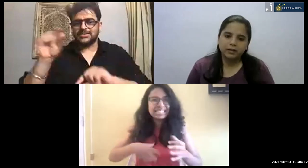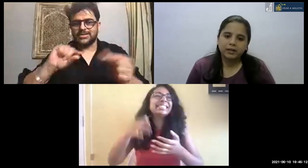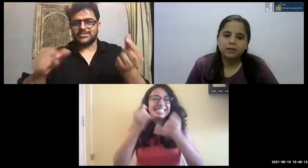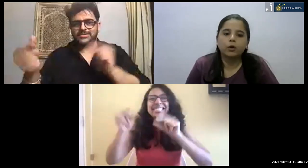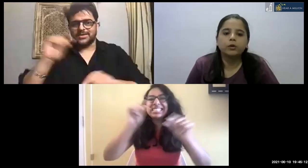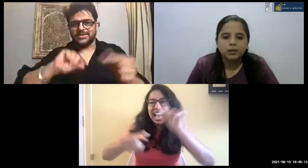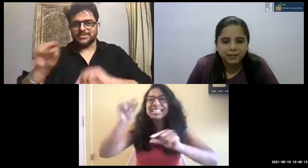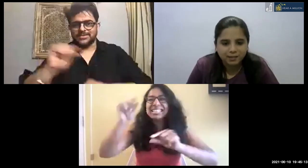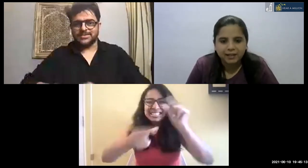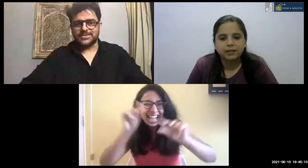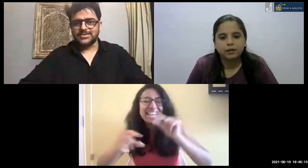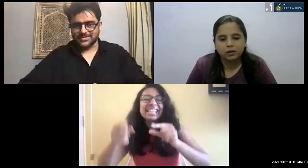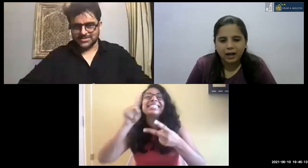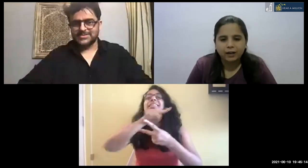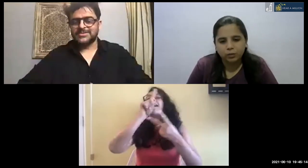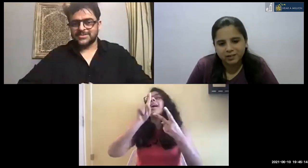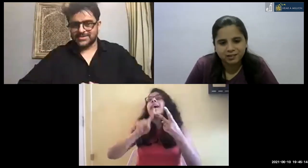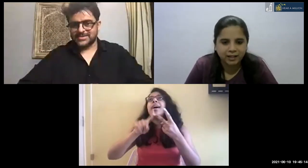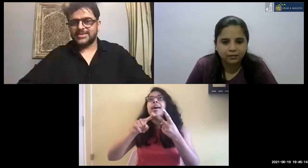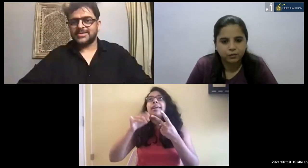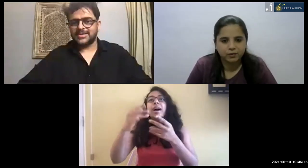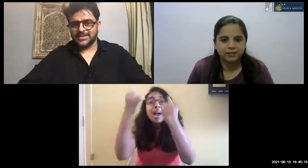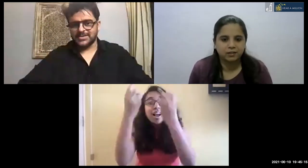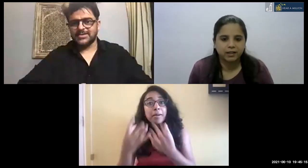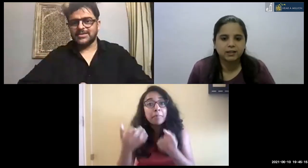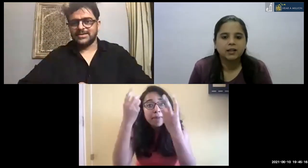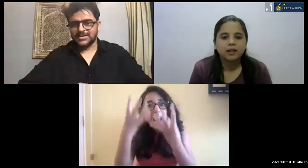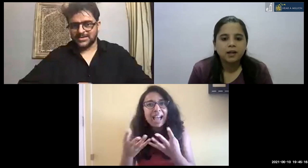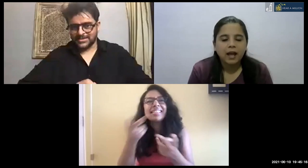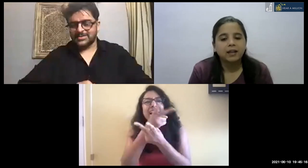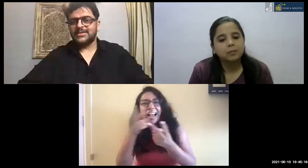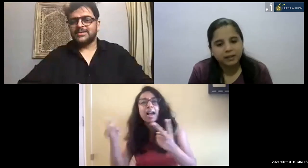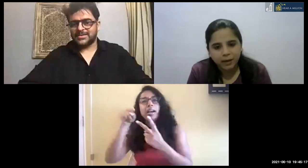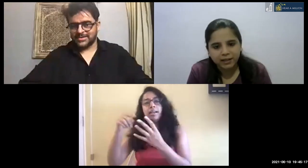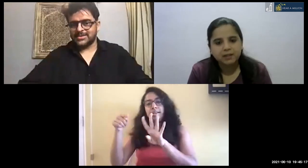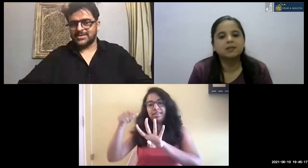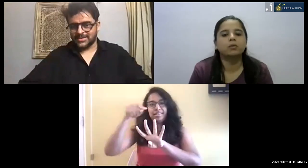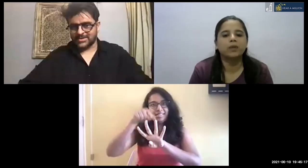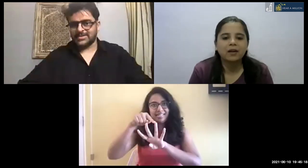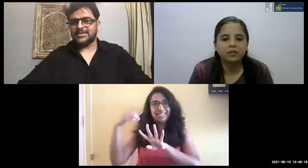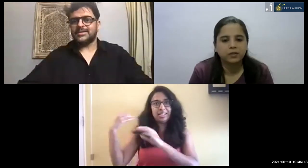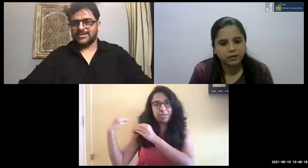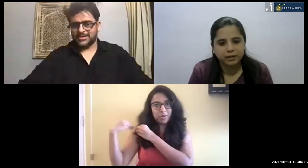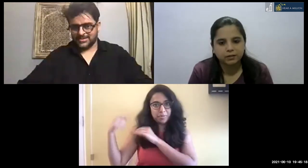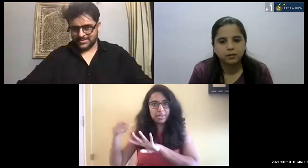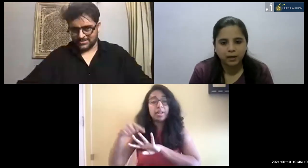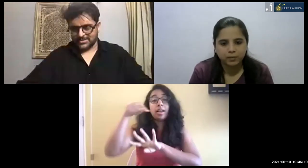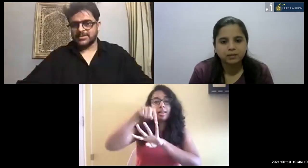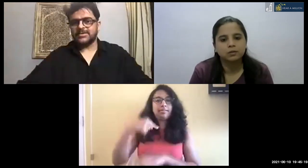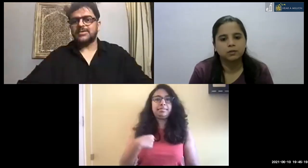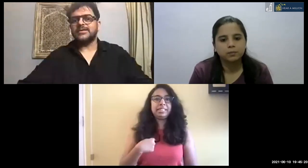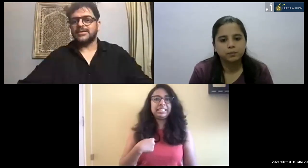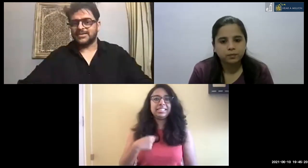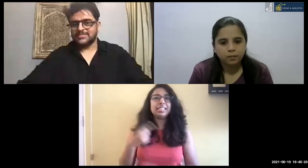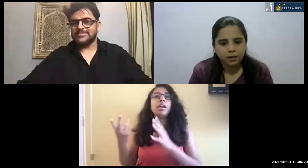if they want to learn the science and all, I hope this is a science or science, correct? And mathematics. So we have different kind of